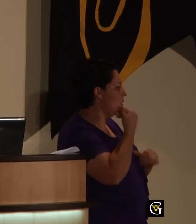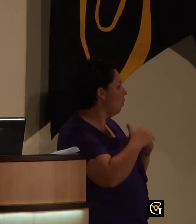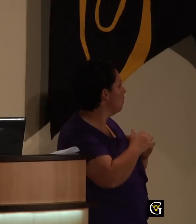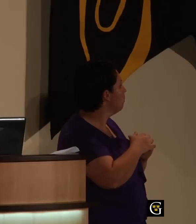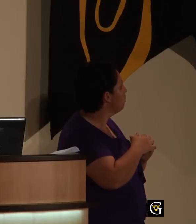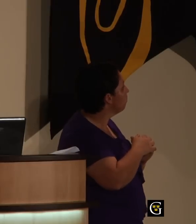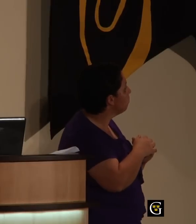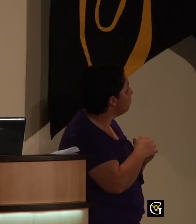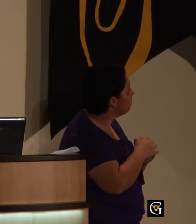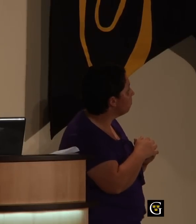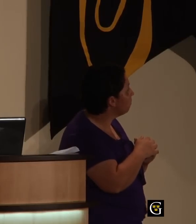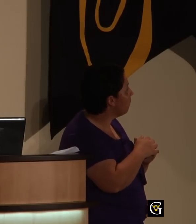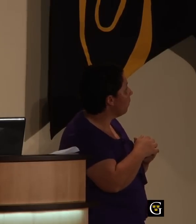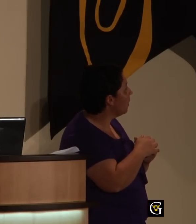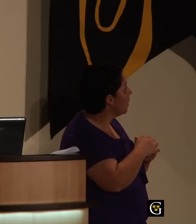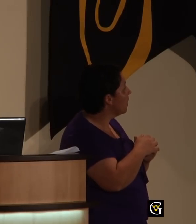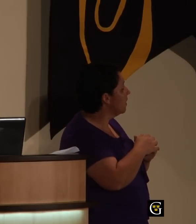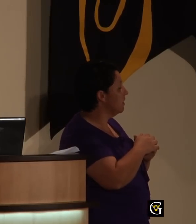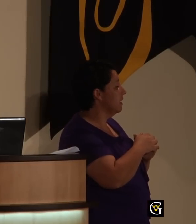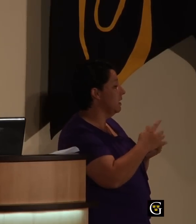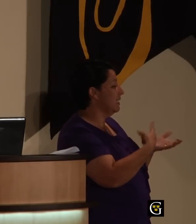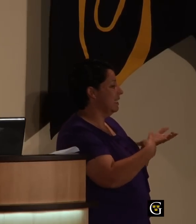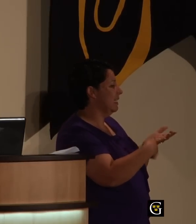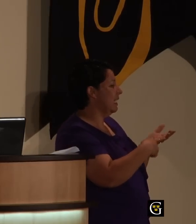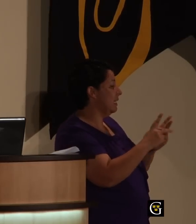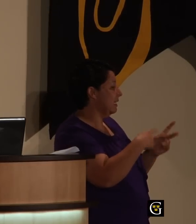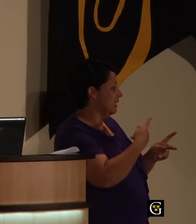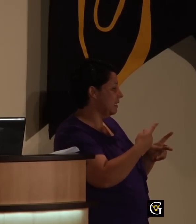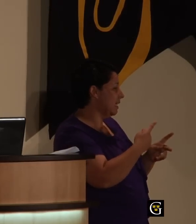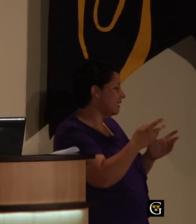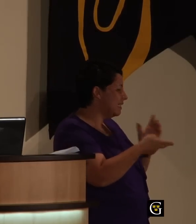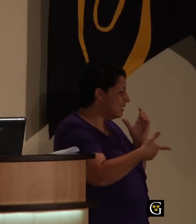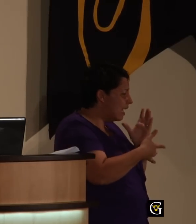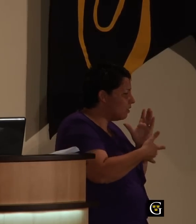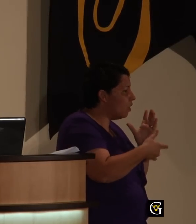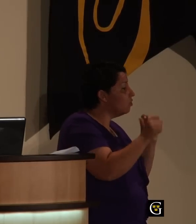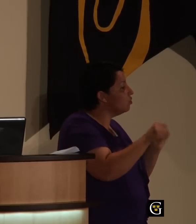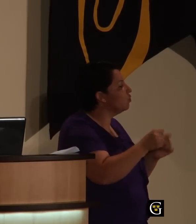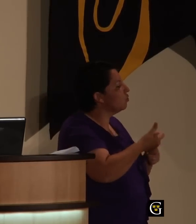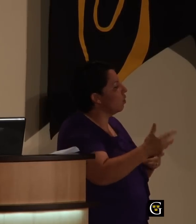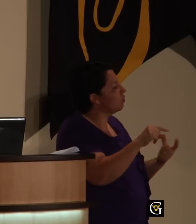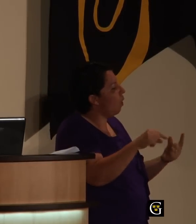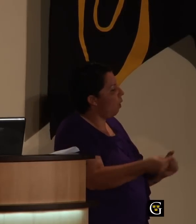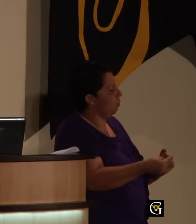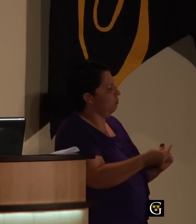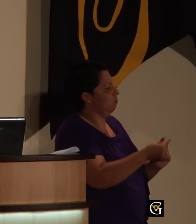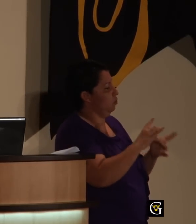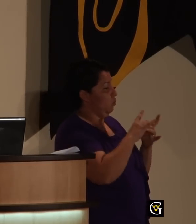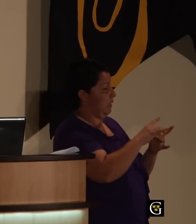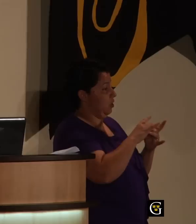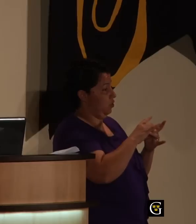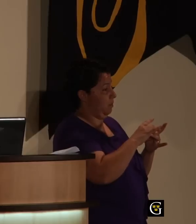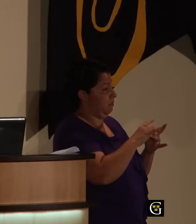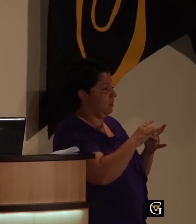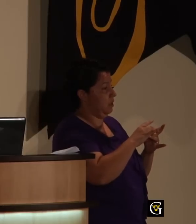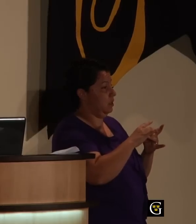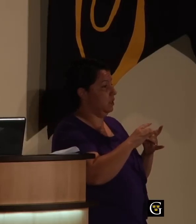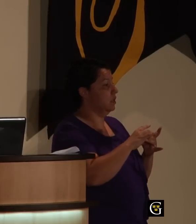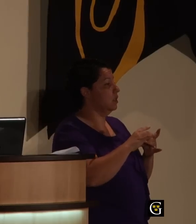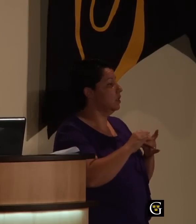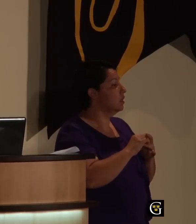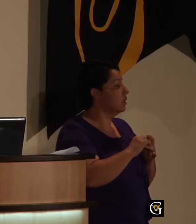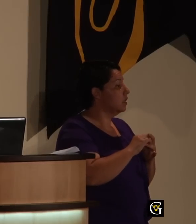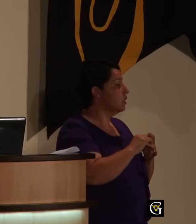Alarm, where he talked about the fact that technology can harm relationships as well as help them. And